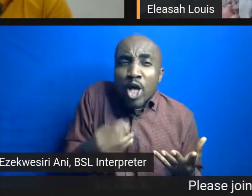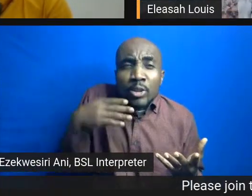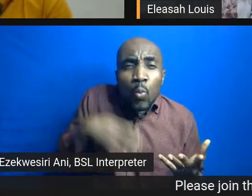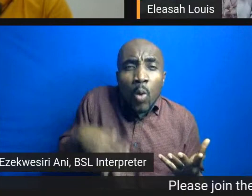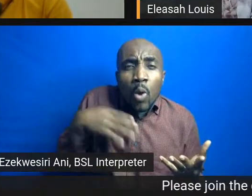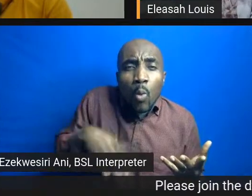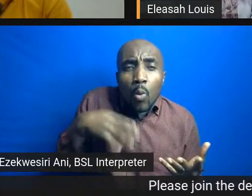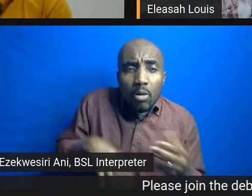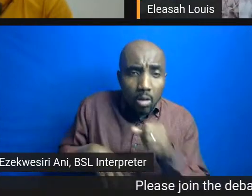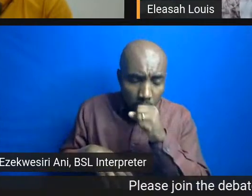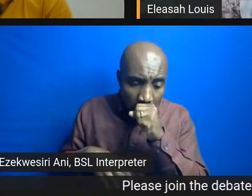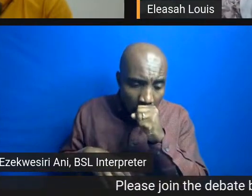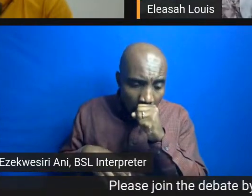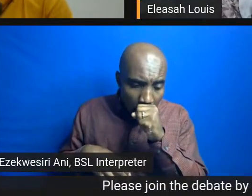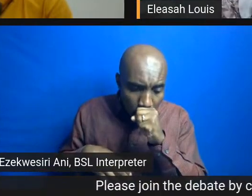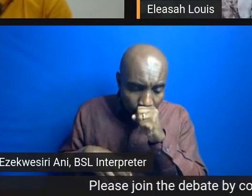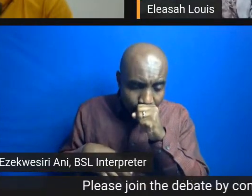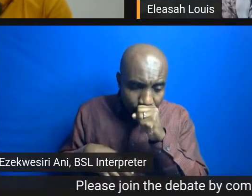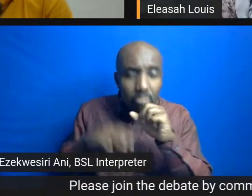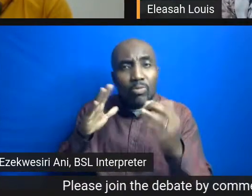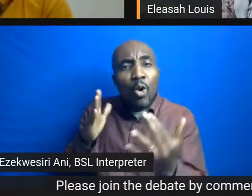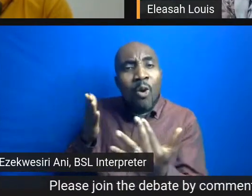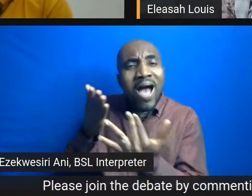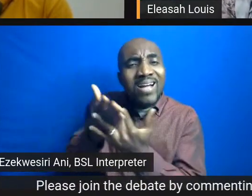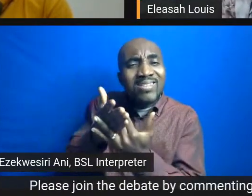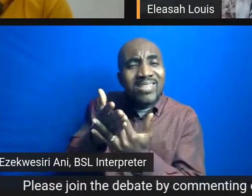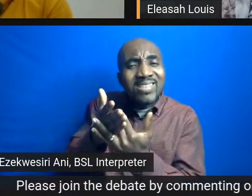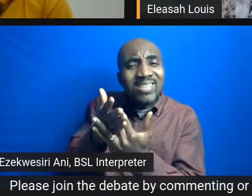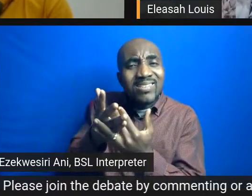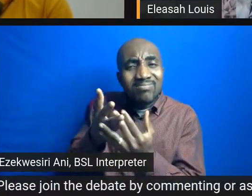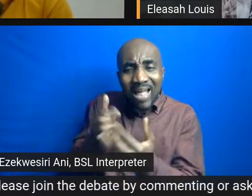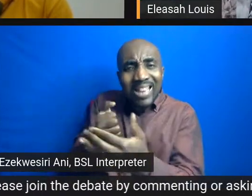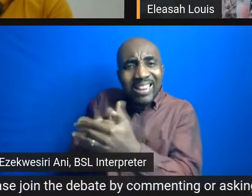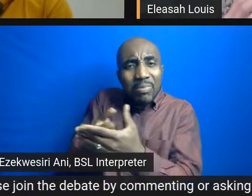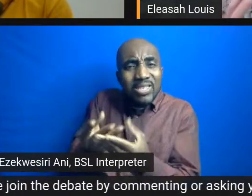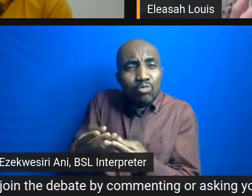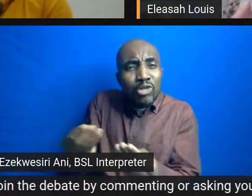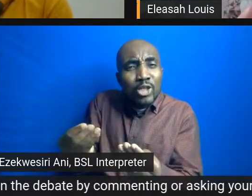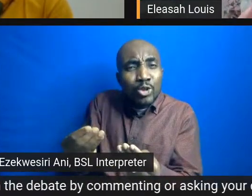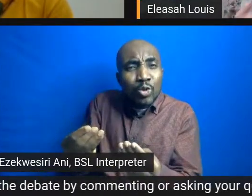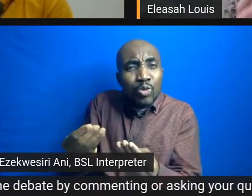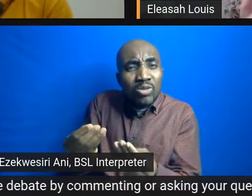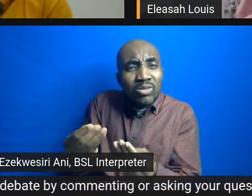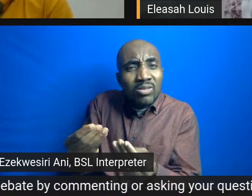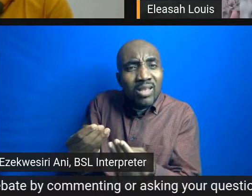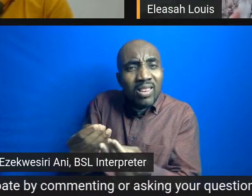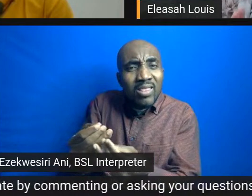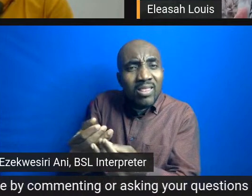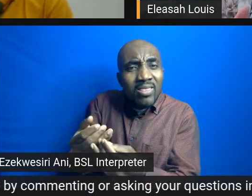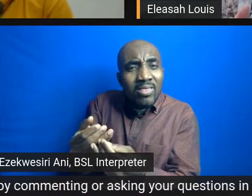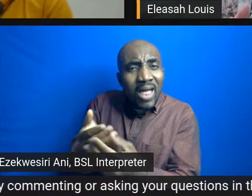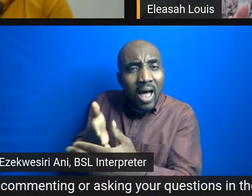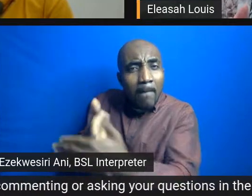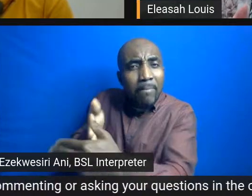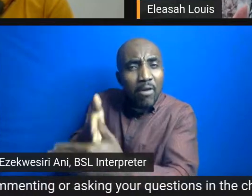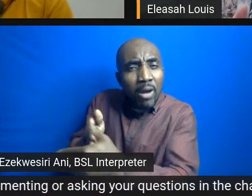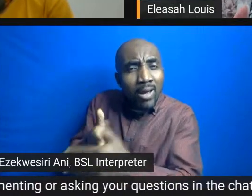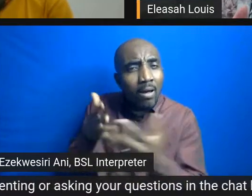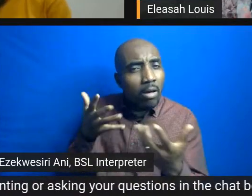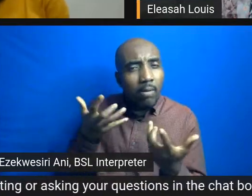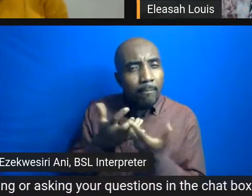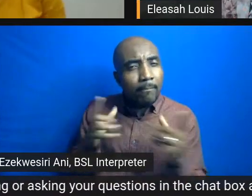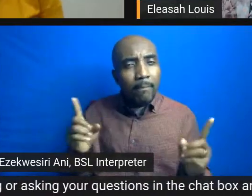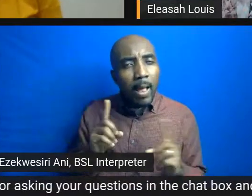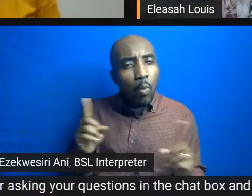accessing unlimited resources, how does that reinforce the struggle, and what does that look like in the Black church setting?